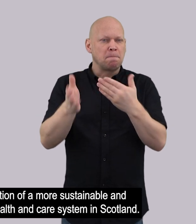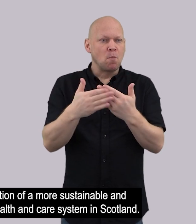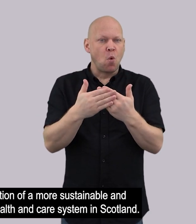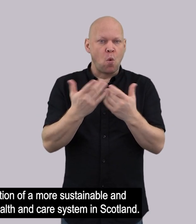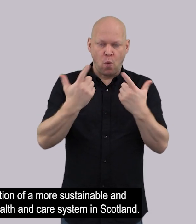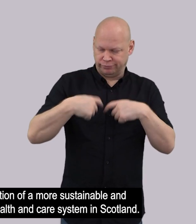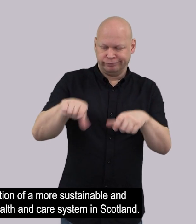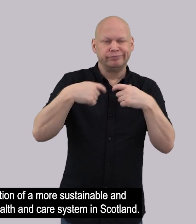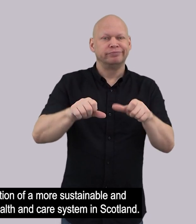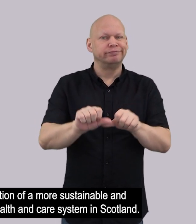Scotland.